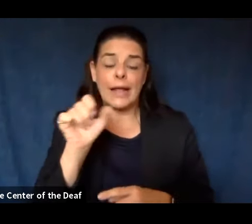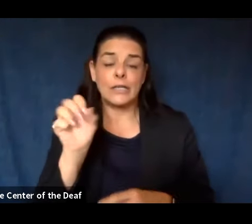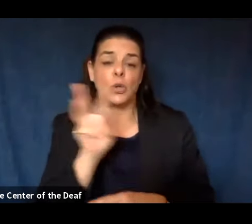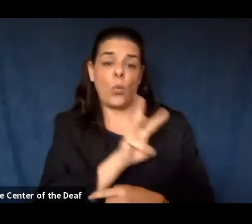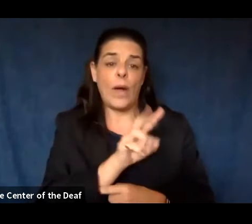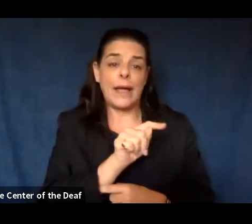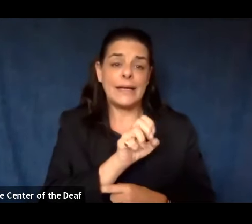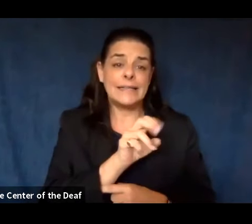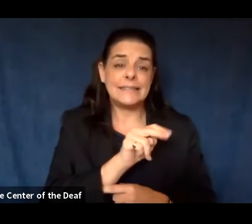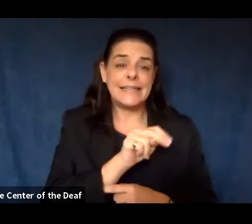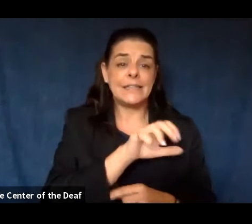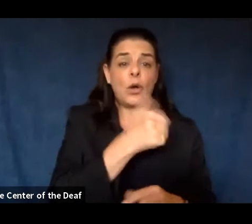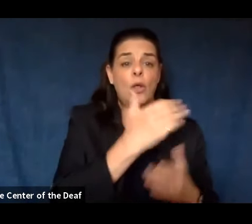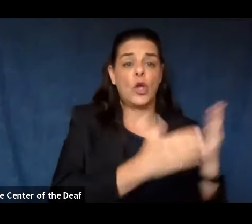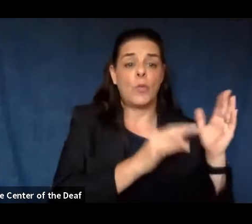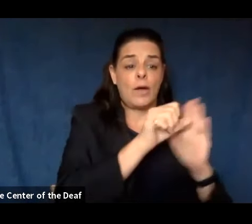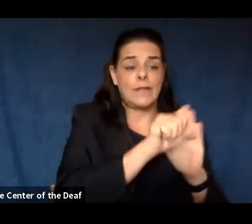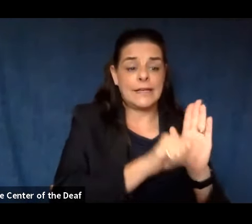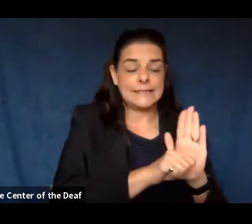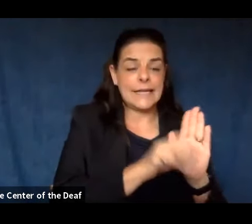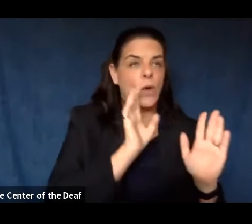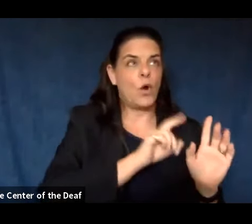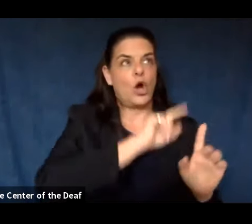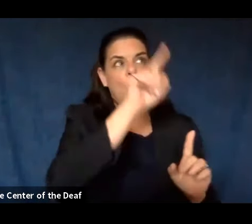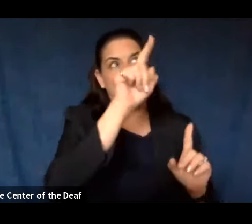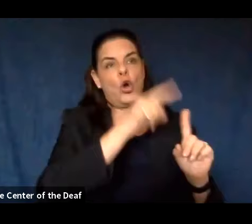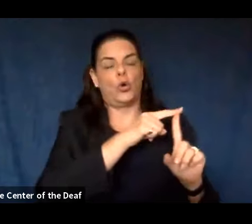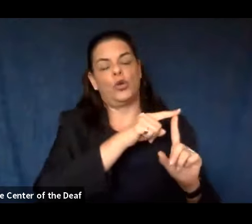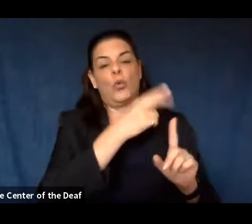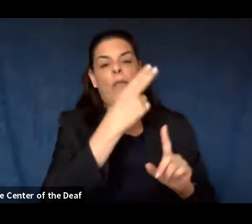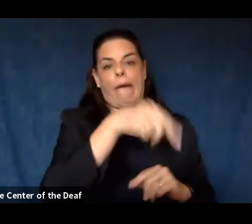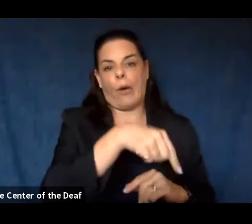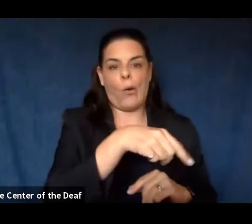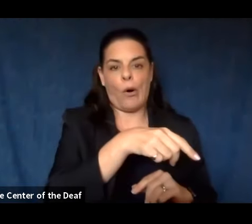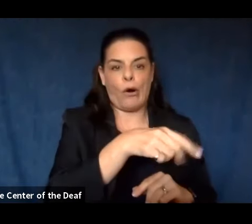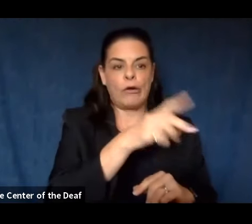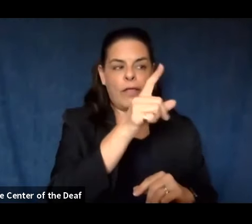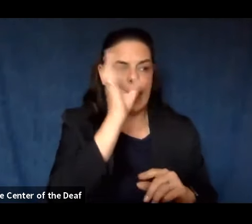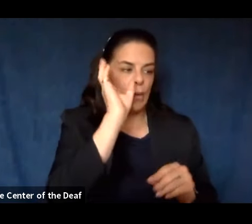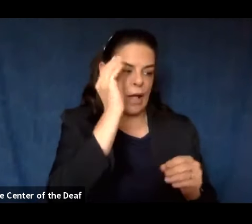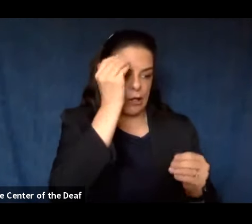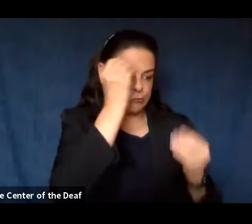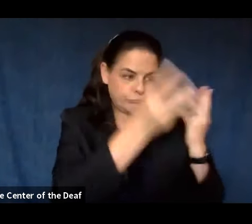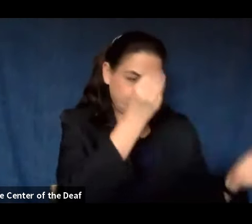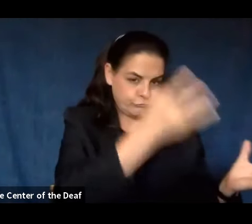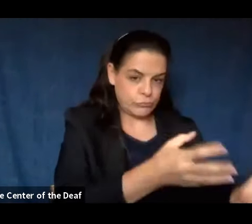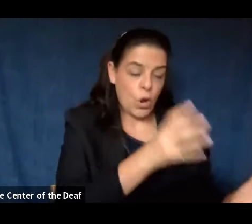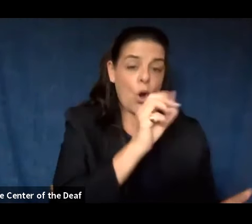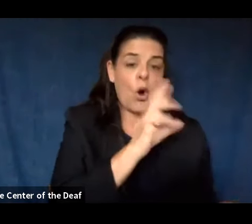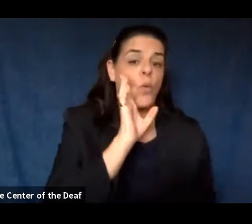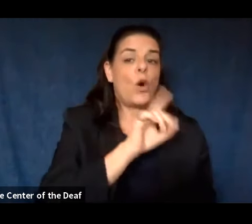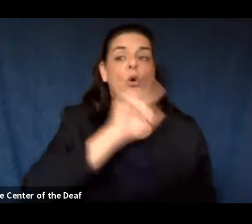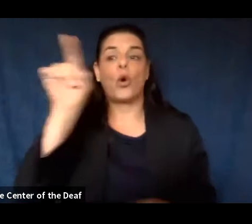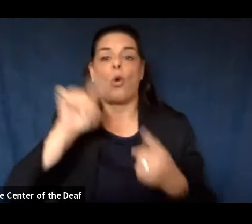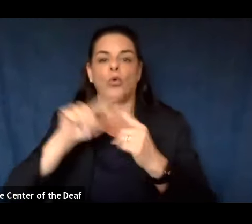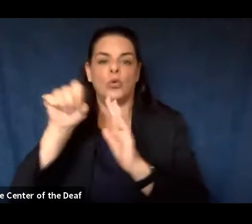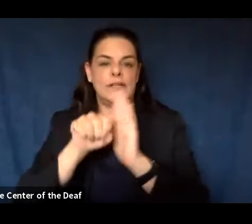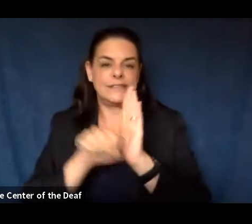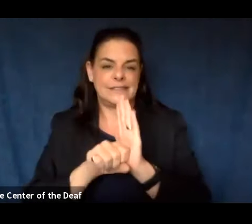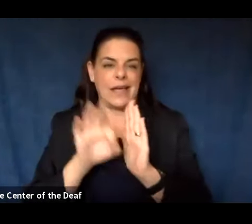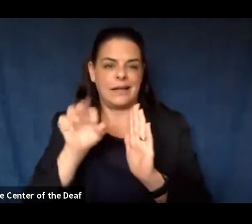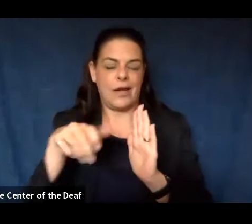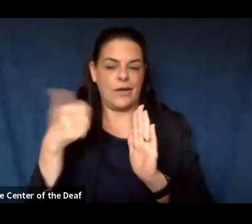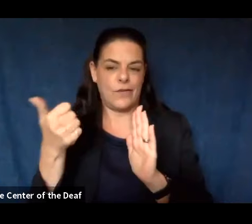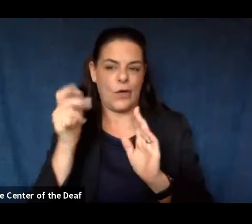or other parts of the state will go up to central office and then they will dole it out, or they'll go to the state of the other folks that are needed, and